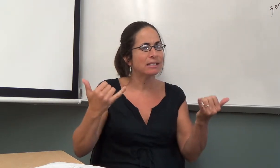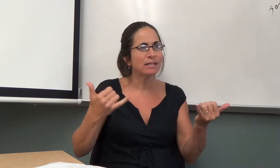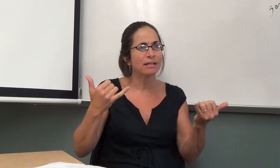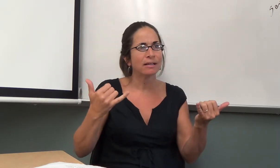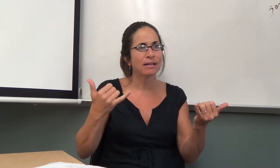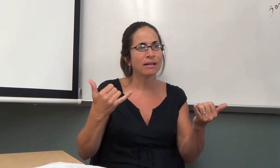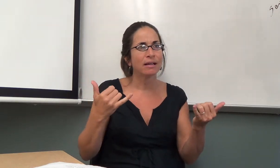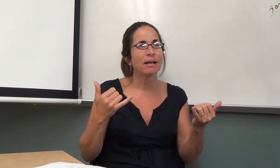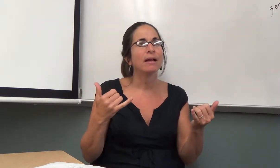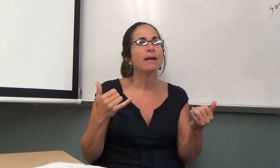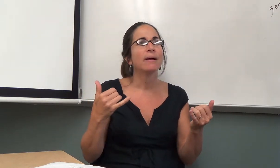He was,